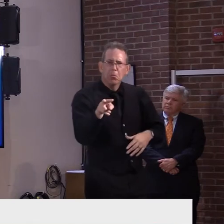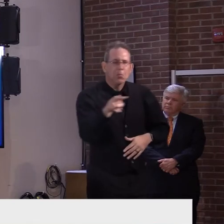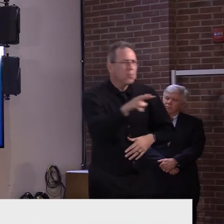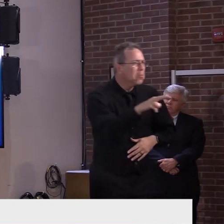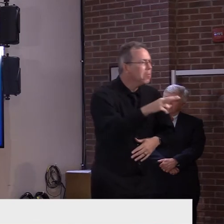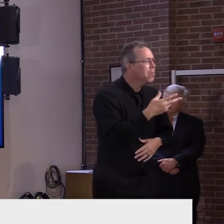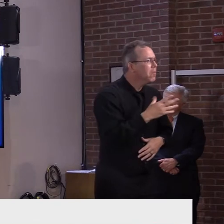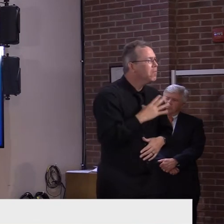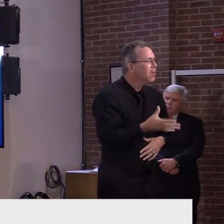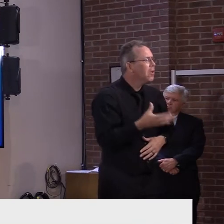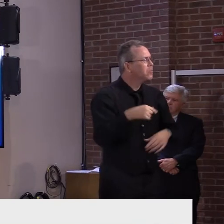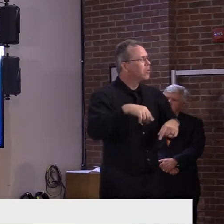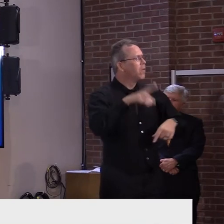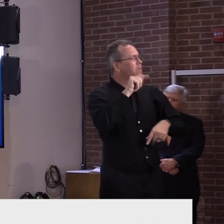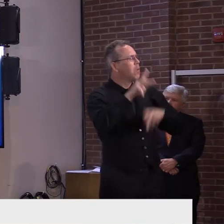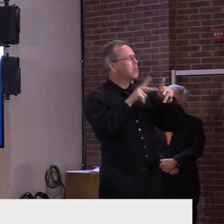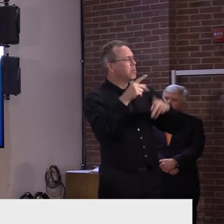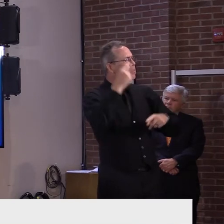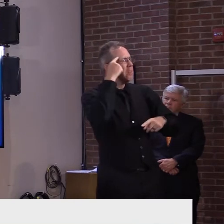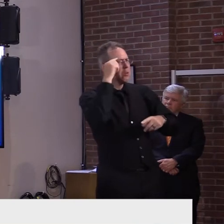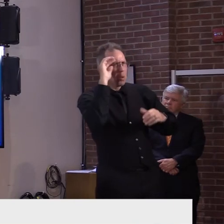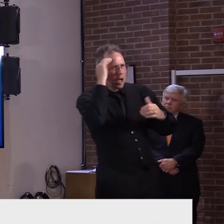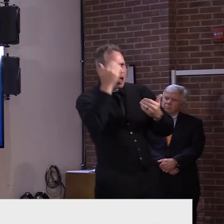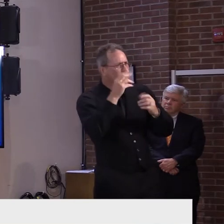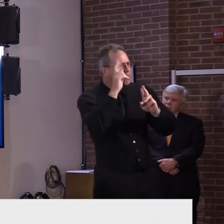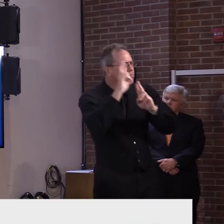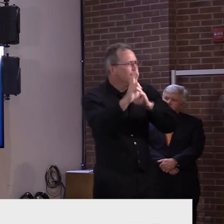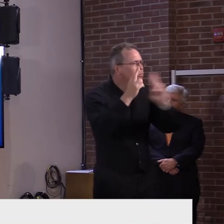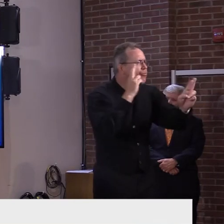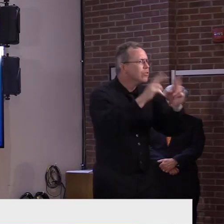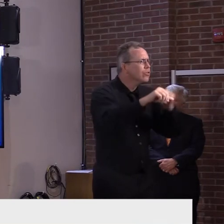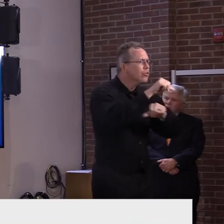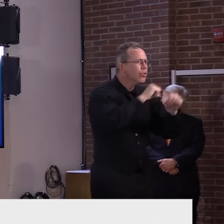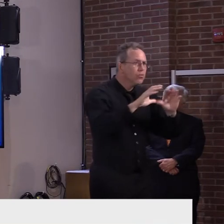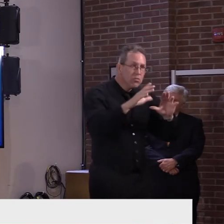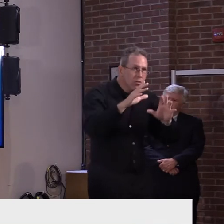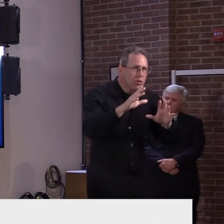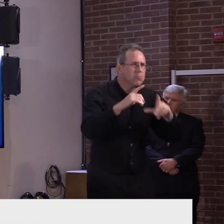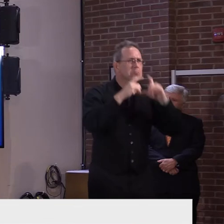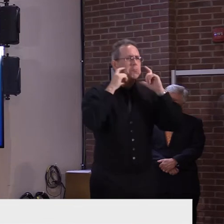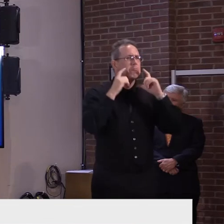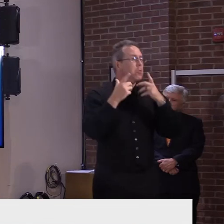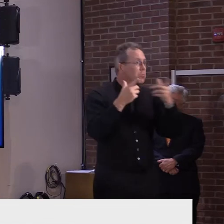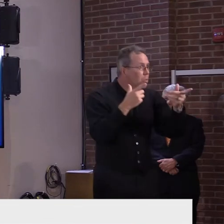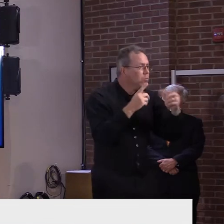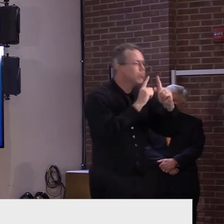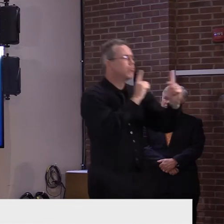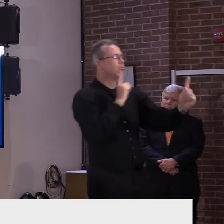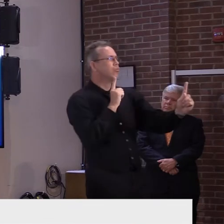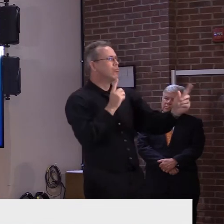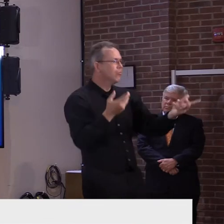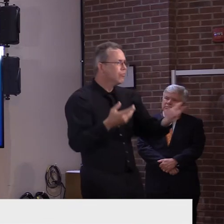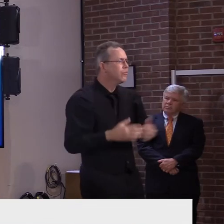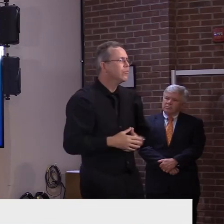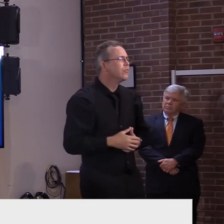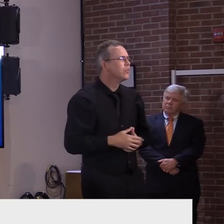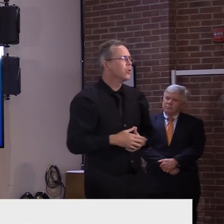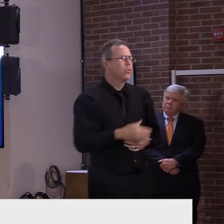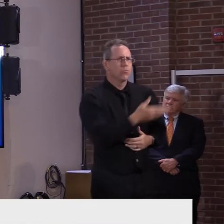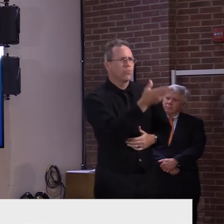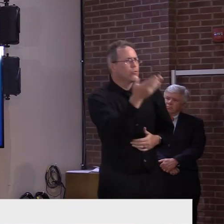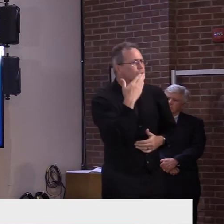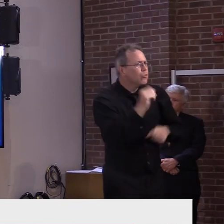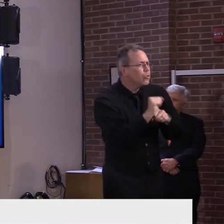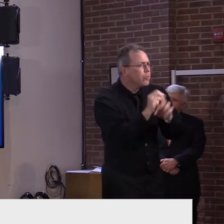responsibility. So I would think that we would see some impact of their behaviors prior to today